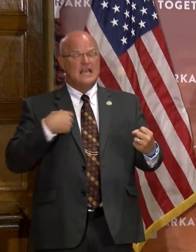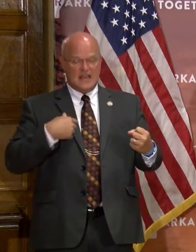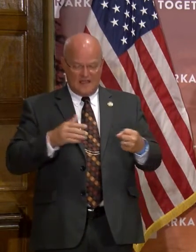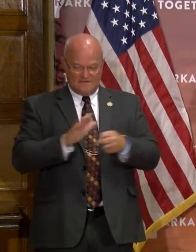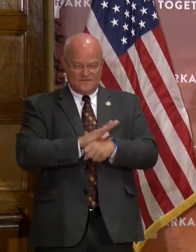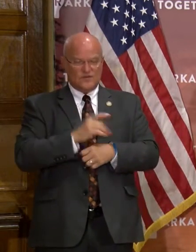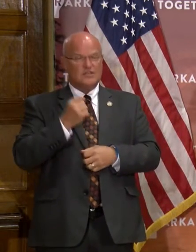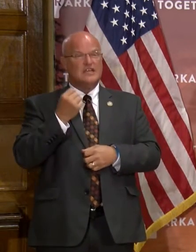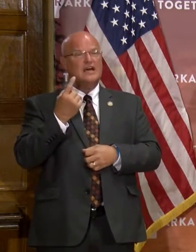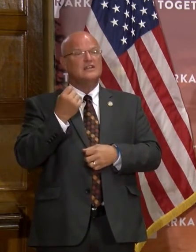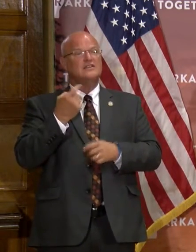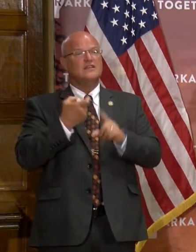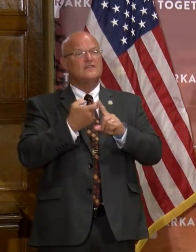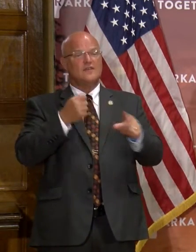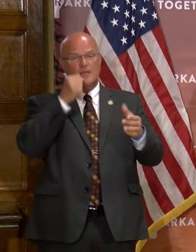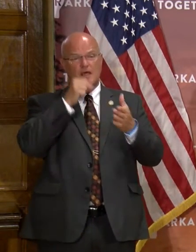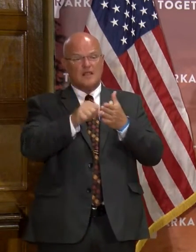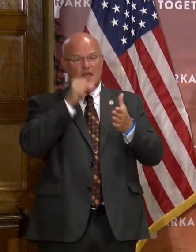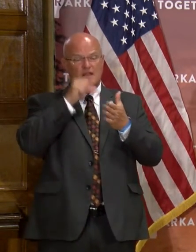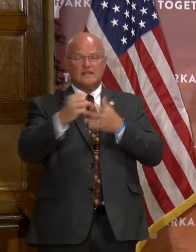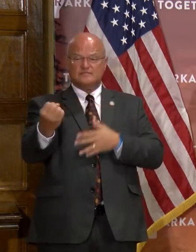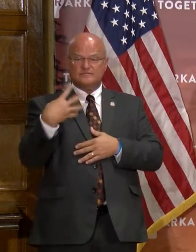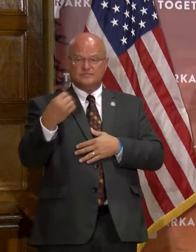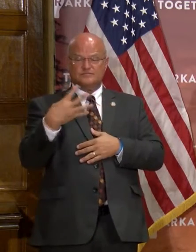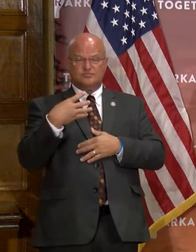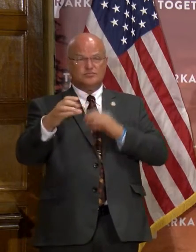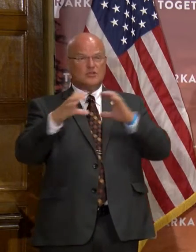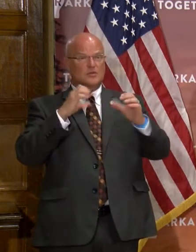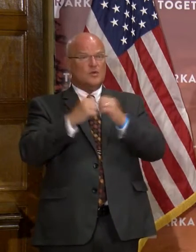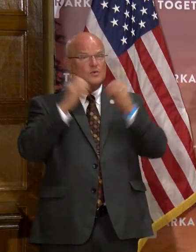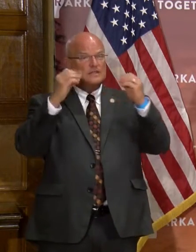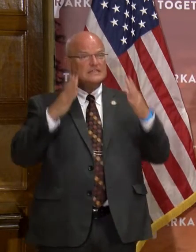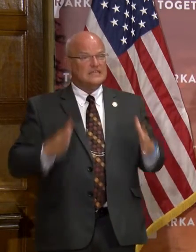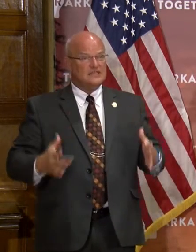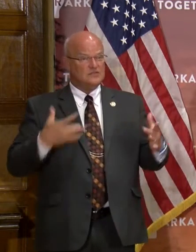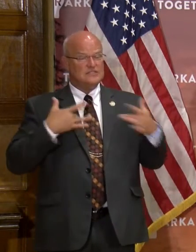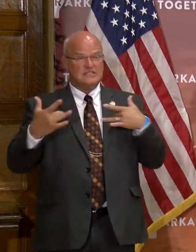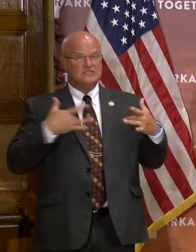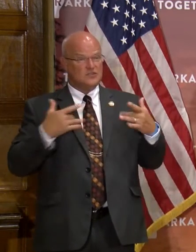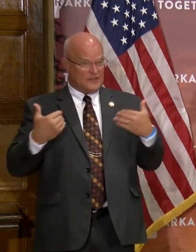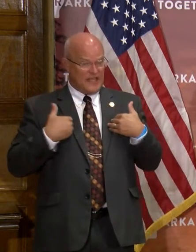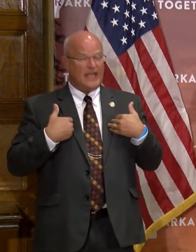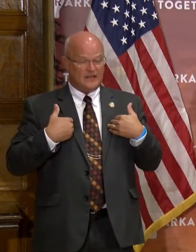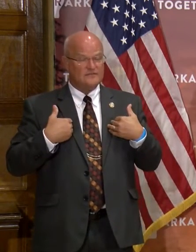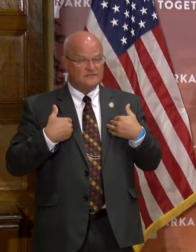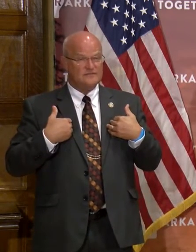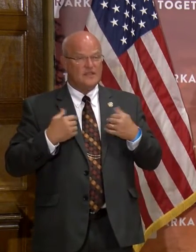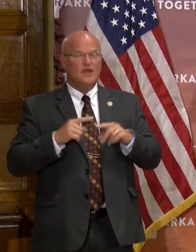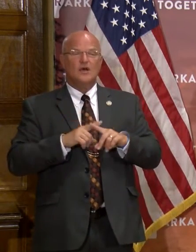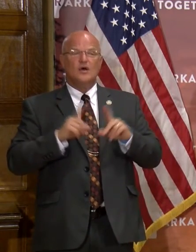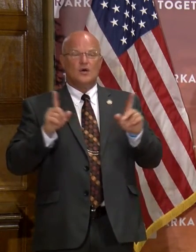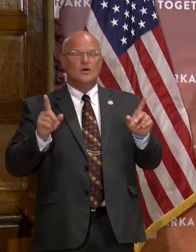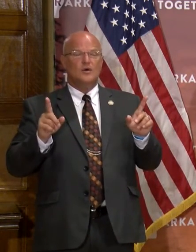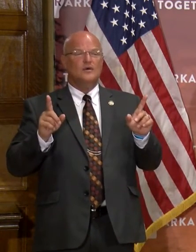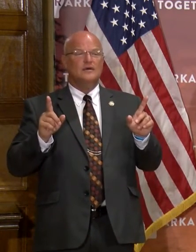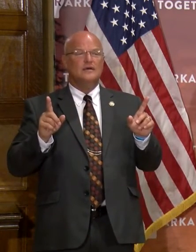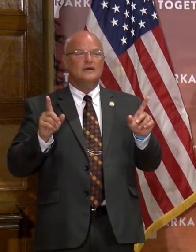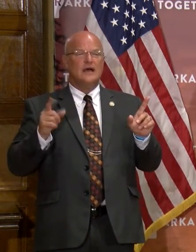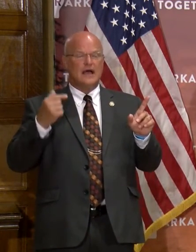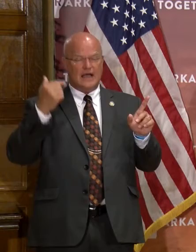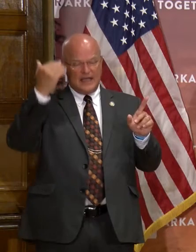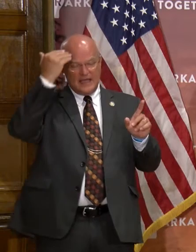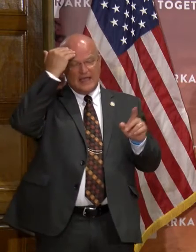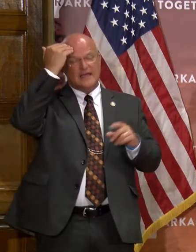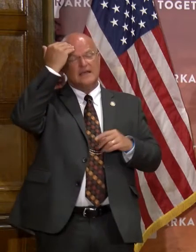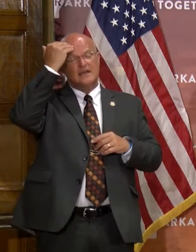fully understand from the letters I get, the communication I have with teachers, the concern that they have, but I know